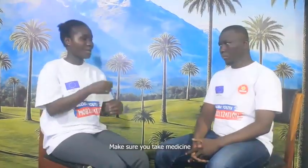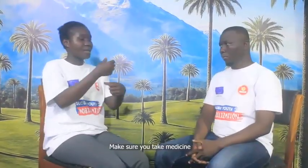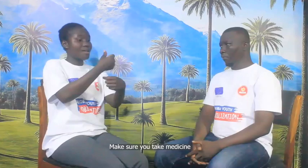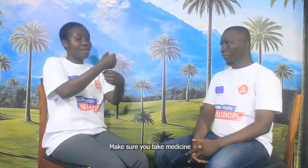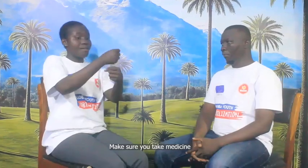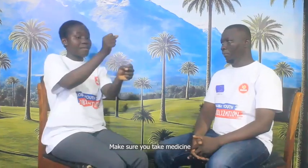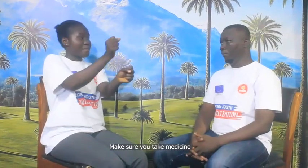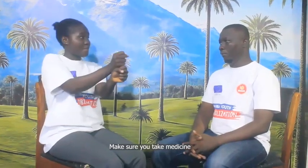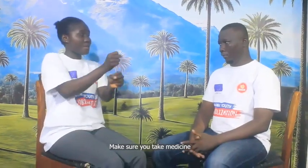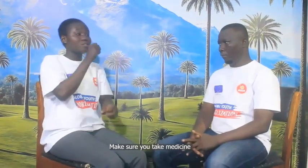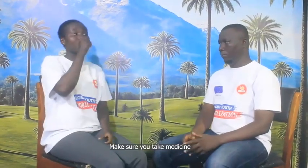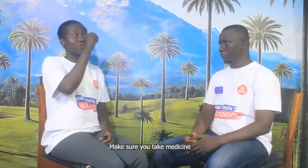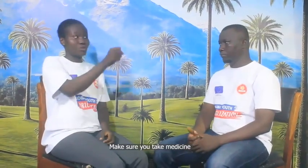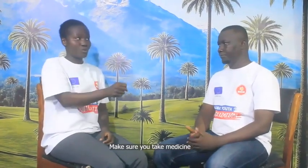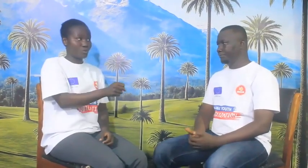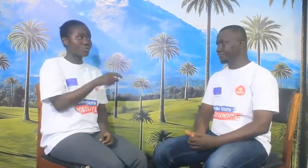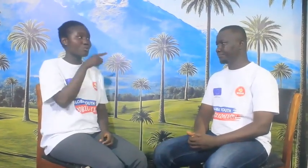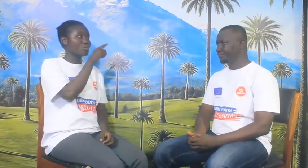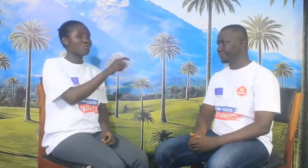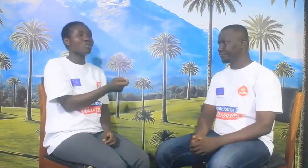Make sure you take medicine